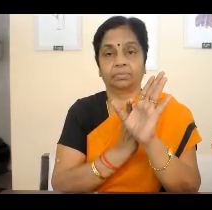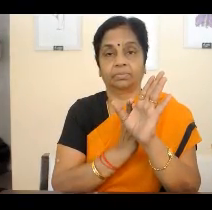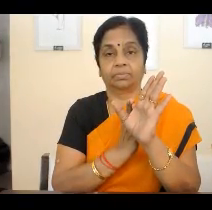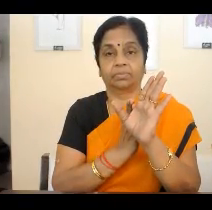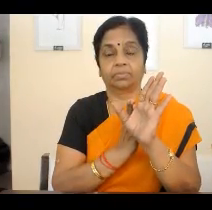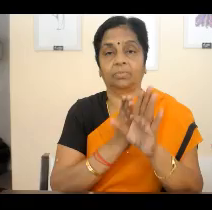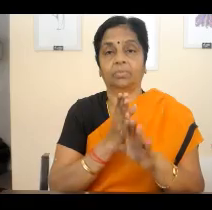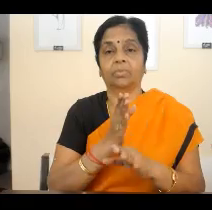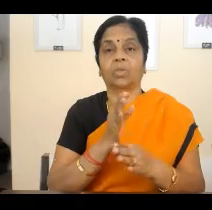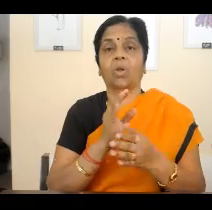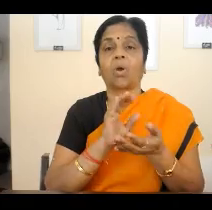All hospitals,